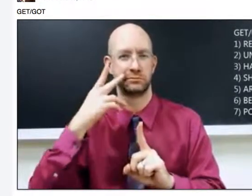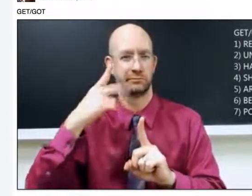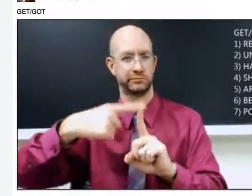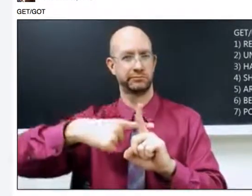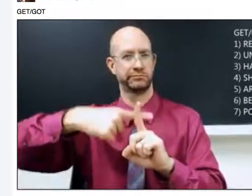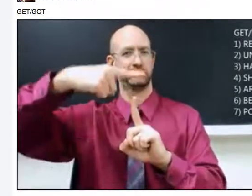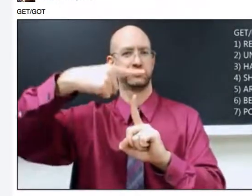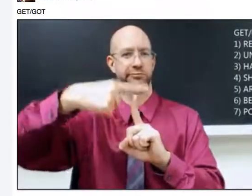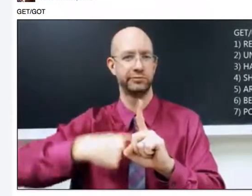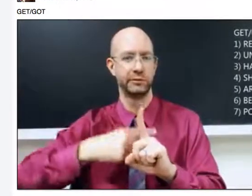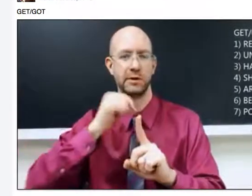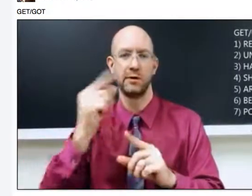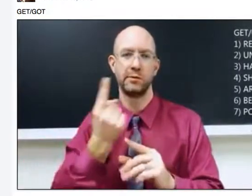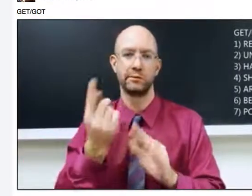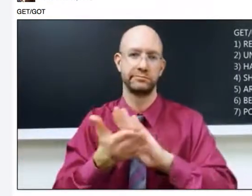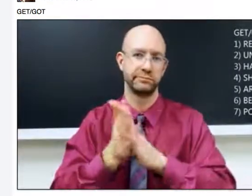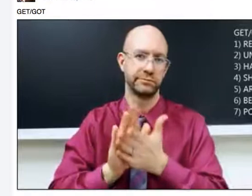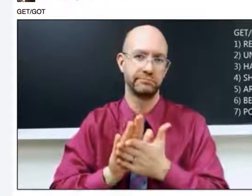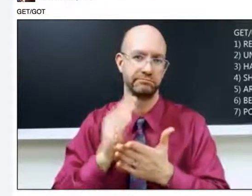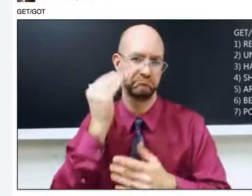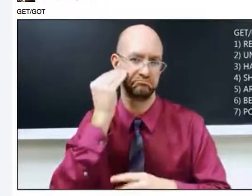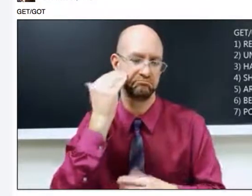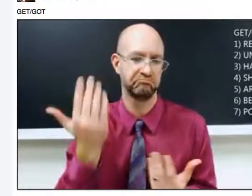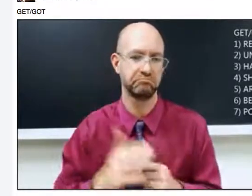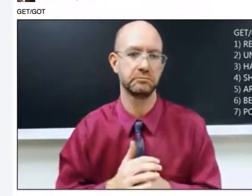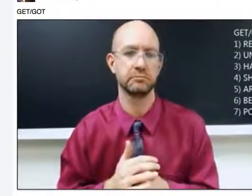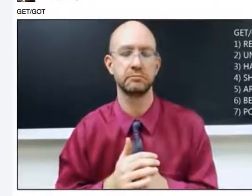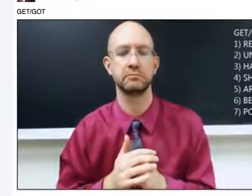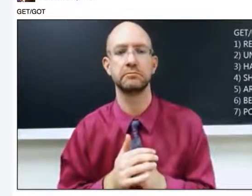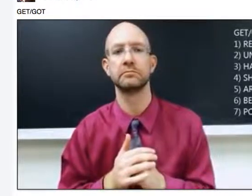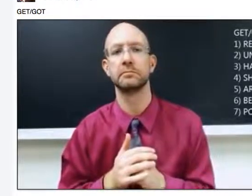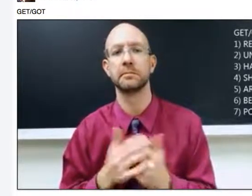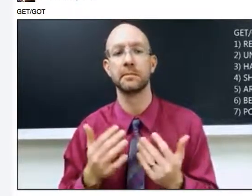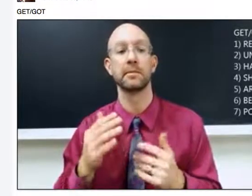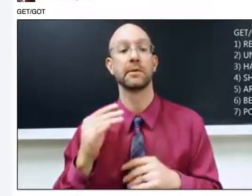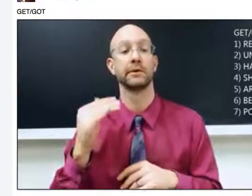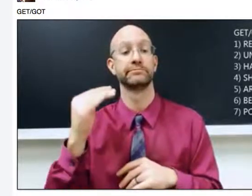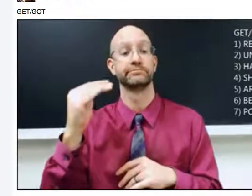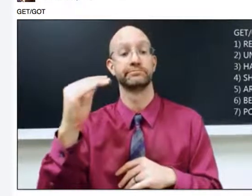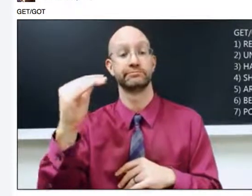show that without having to sign become.